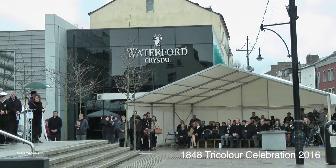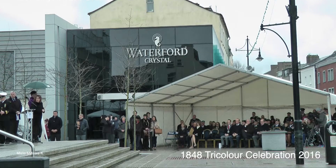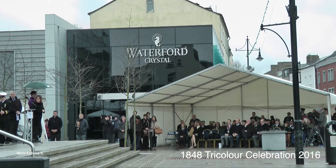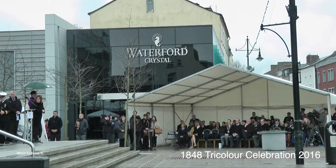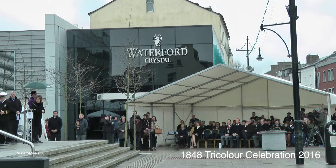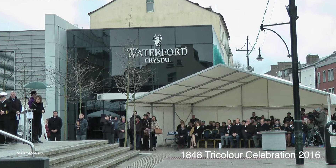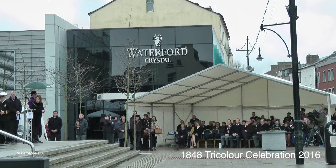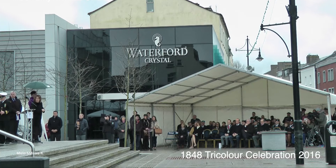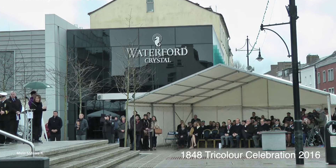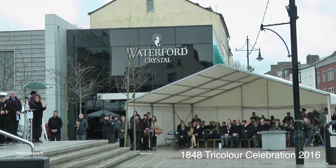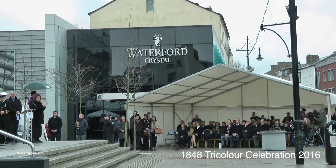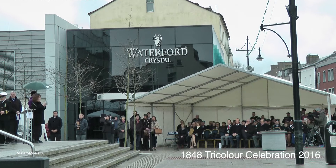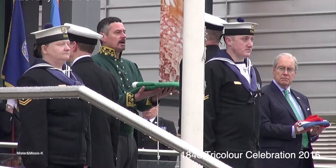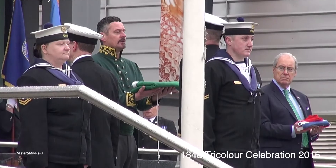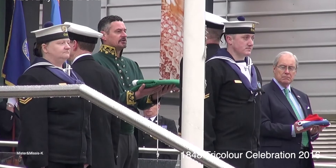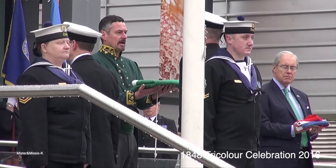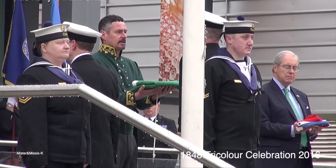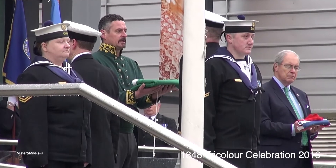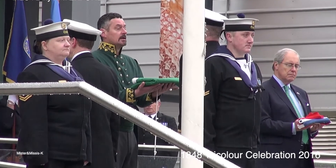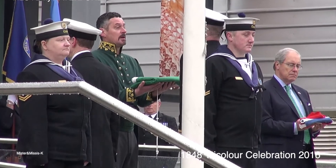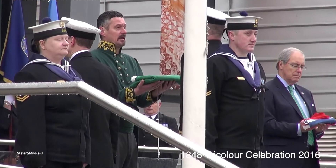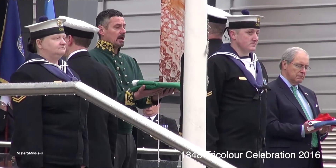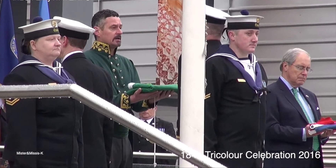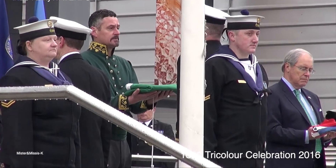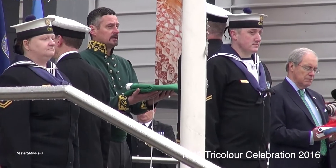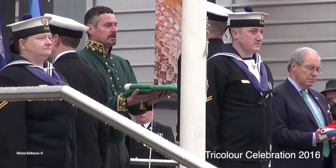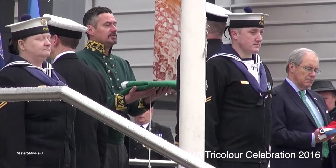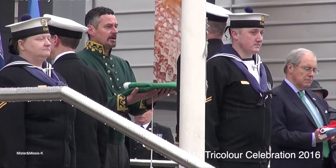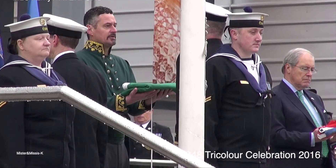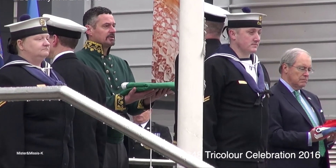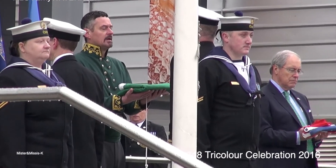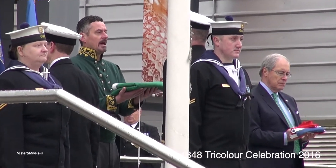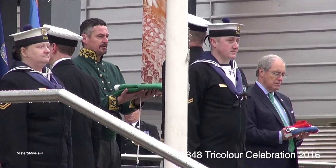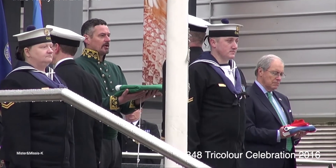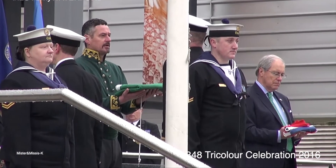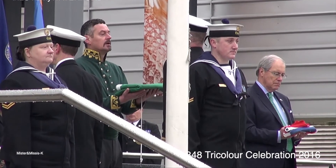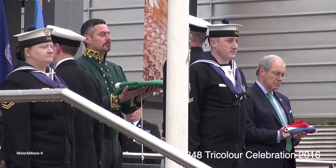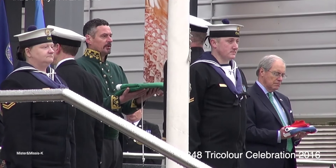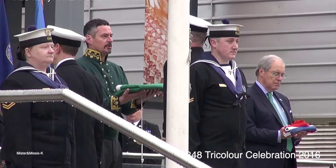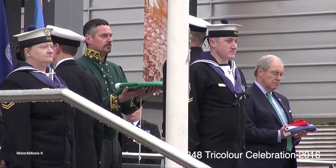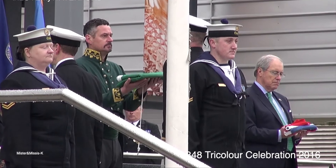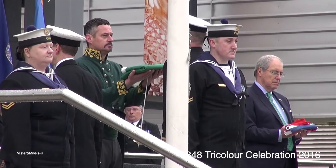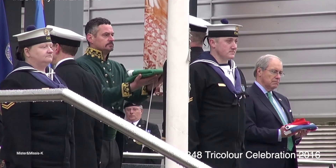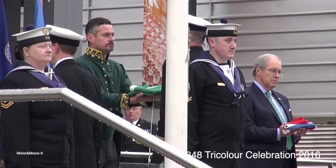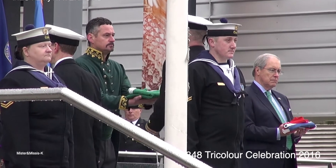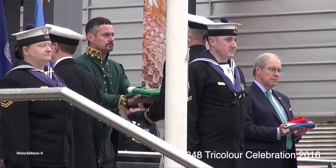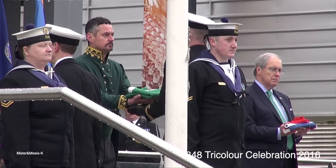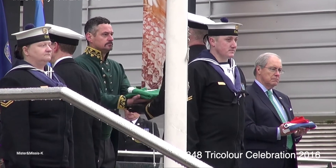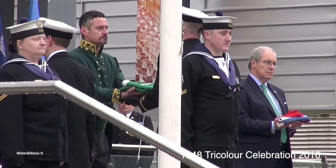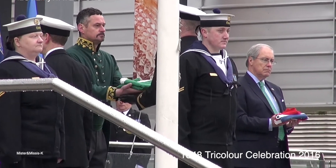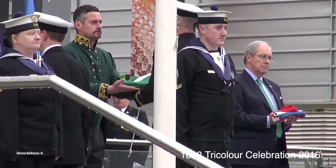the hands of the Irish Protestant and the Irish Catholic may be clasped in generous and historic brotherhood.